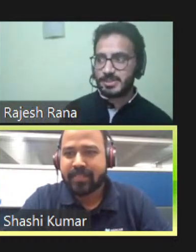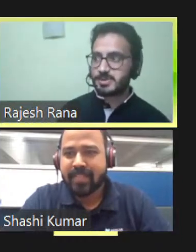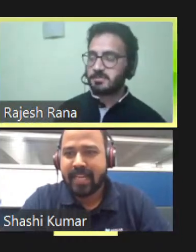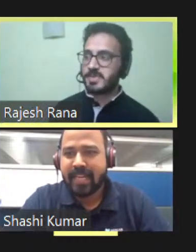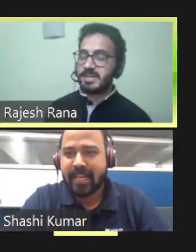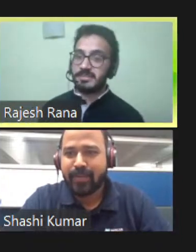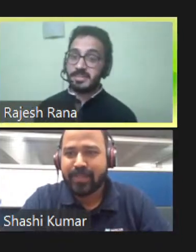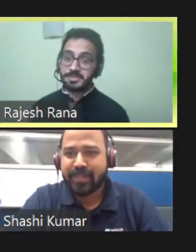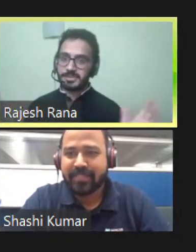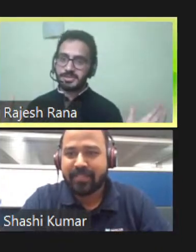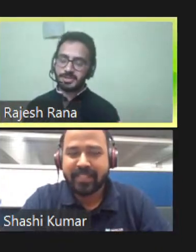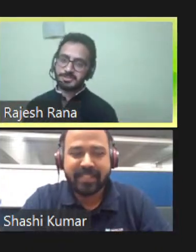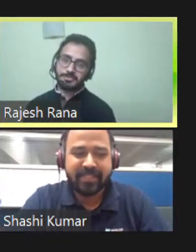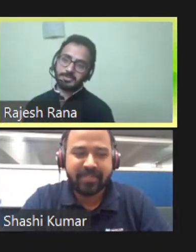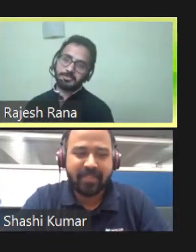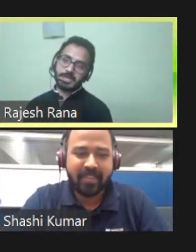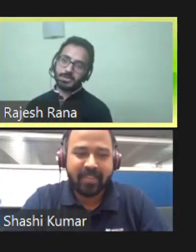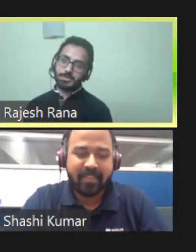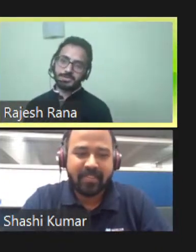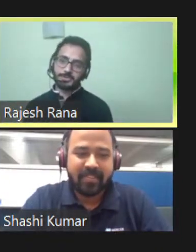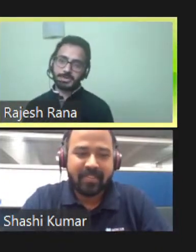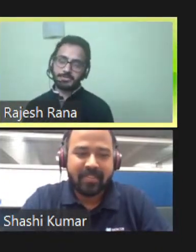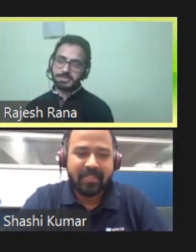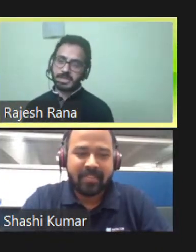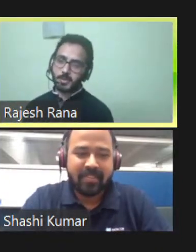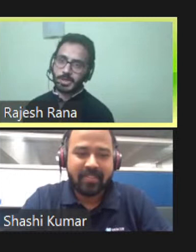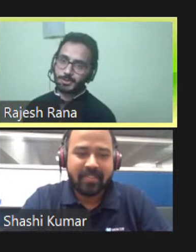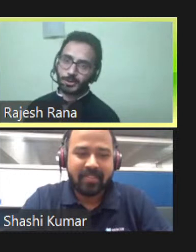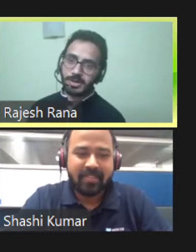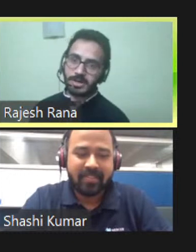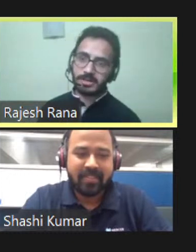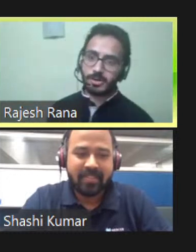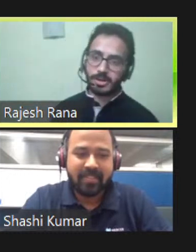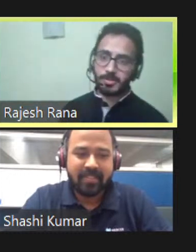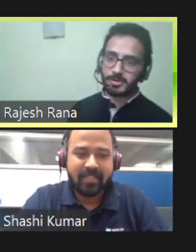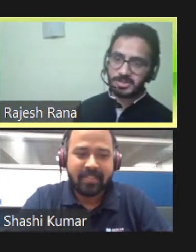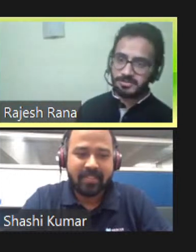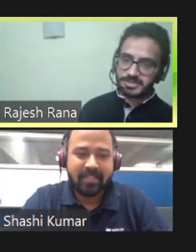this. so Thank you. there is a very good story which I am going to